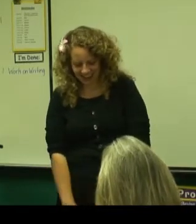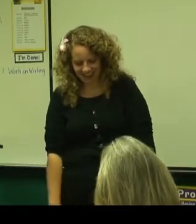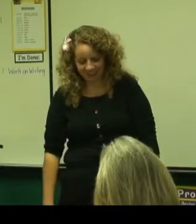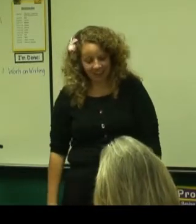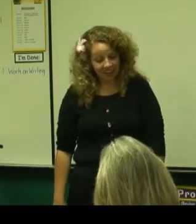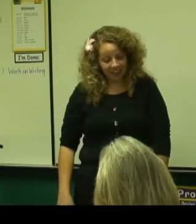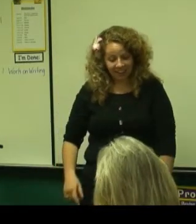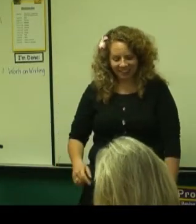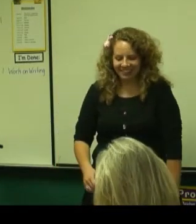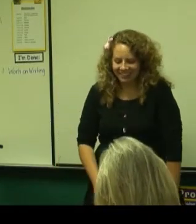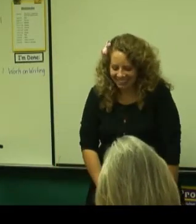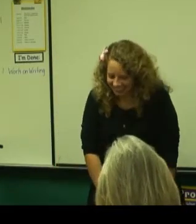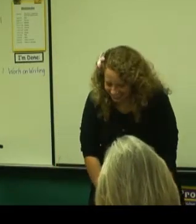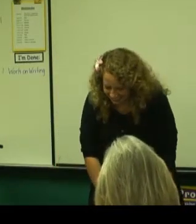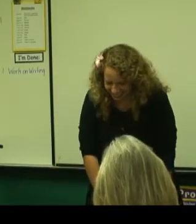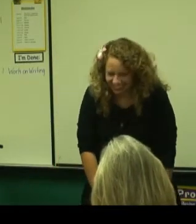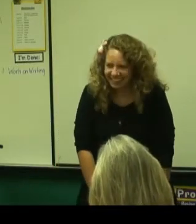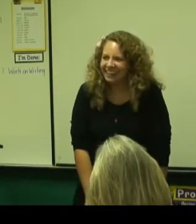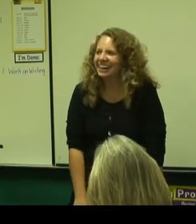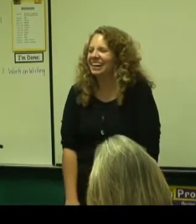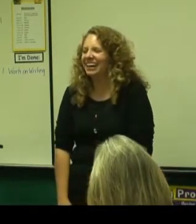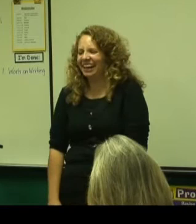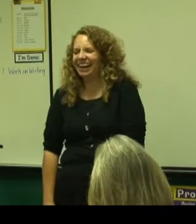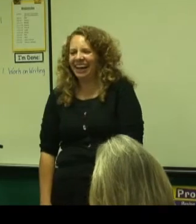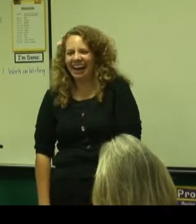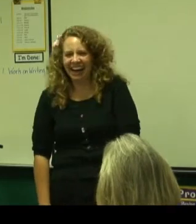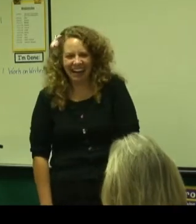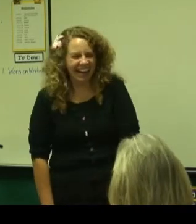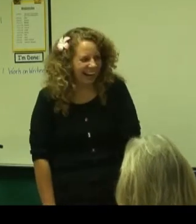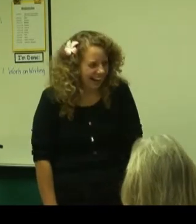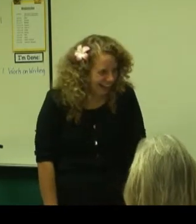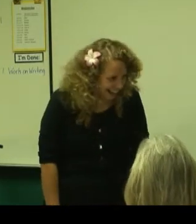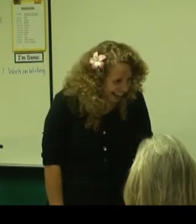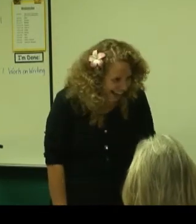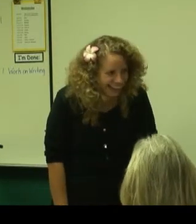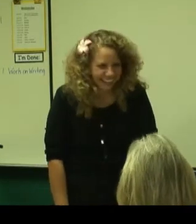Okay. Are you okay? Instead of one foot when you do